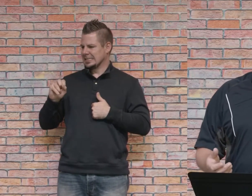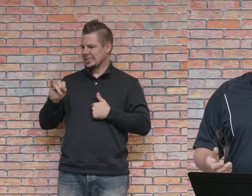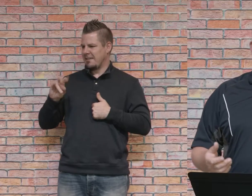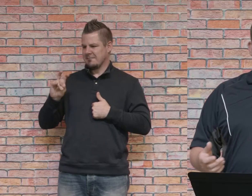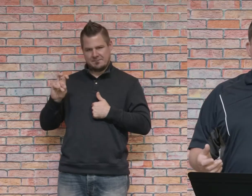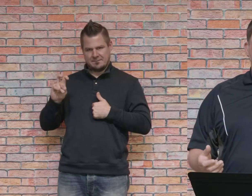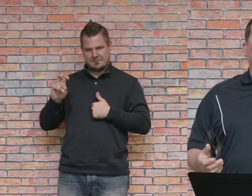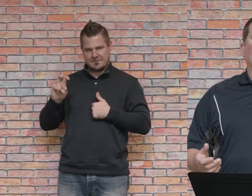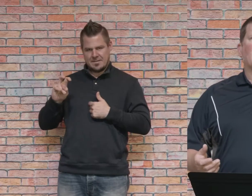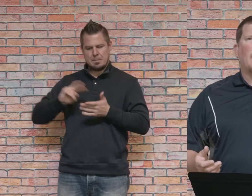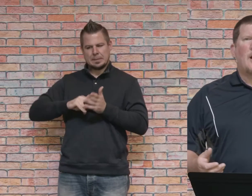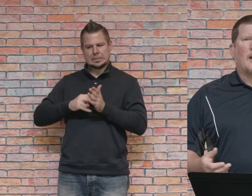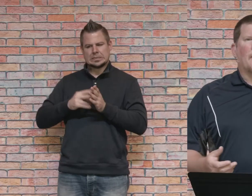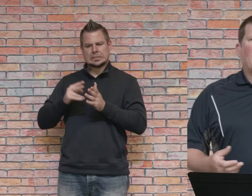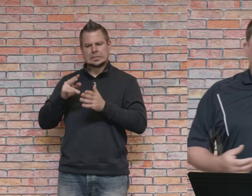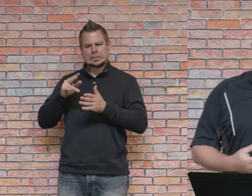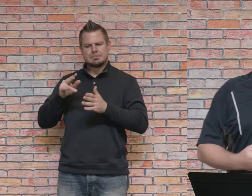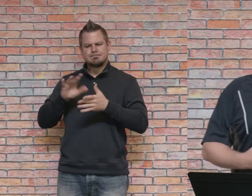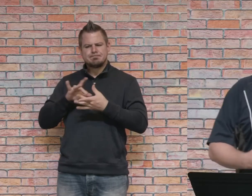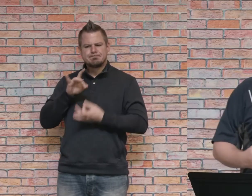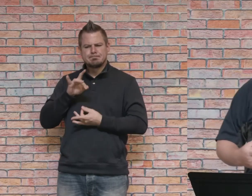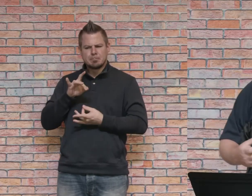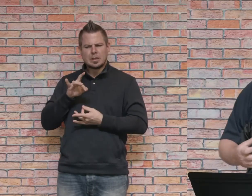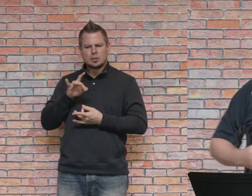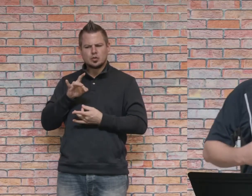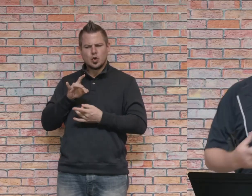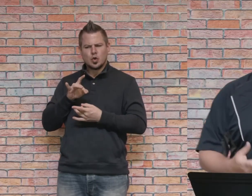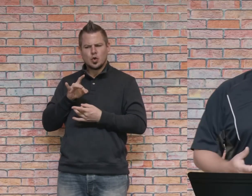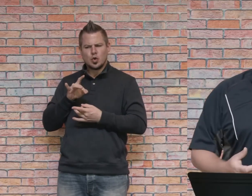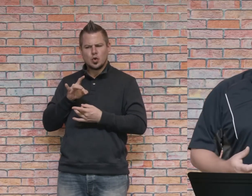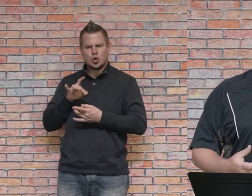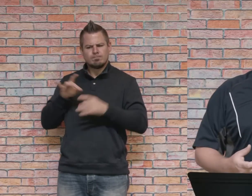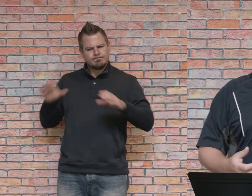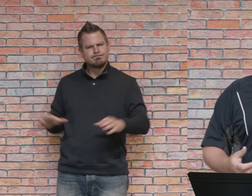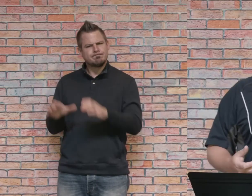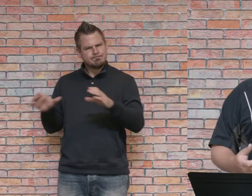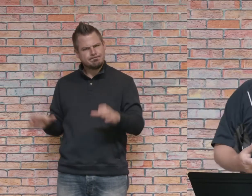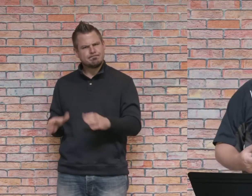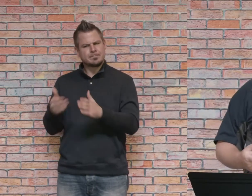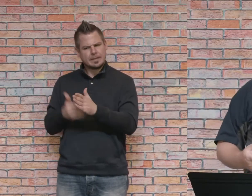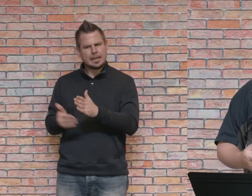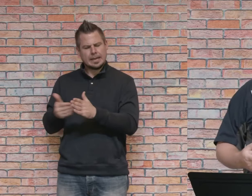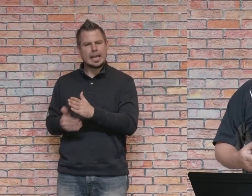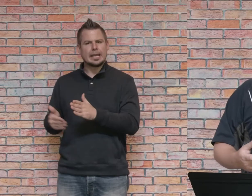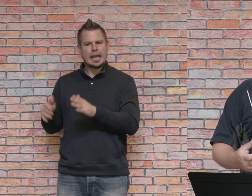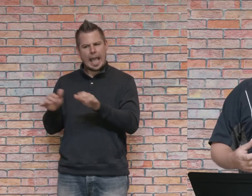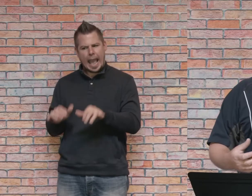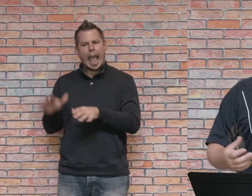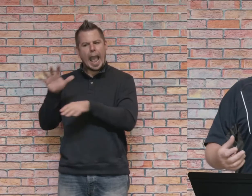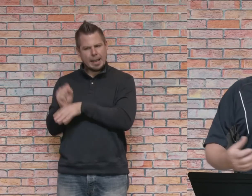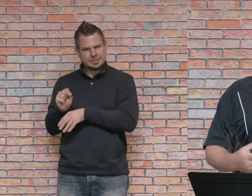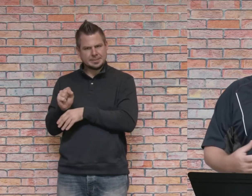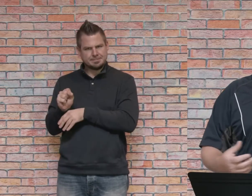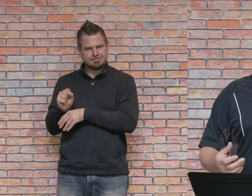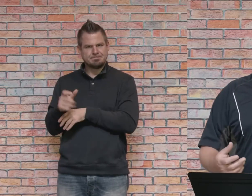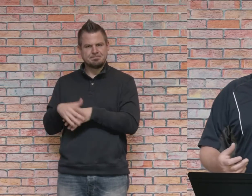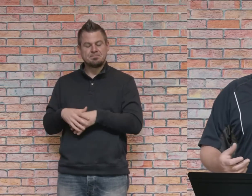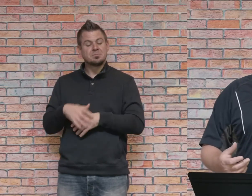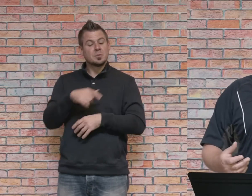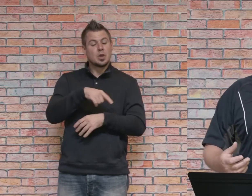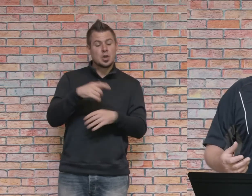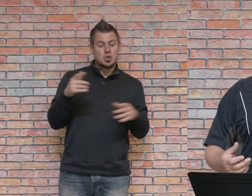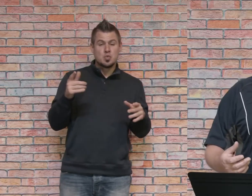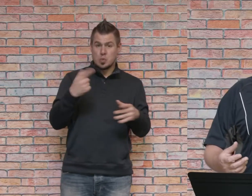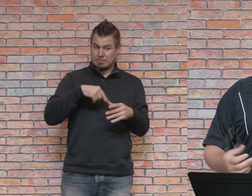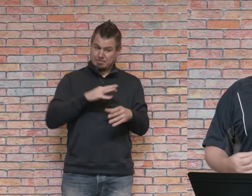spiritual rhythms and disciplines. And basically, you're going to be put into small groups, and then through an app,